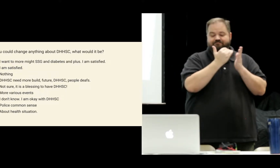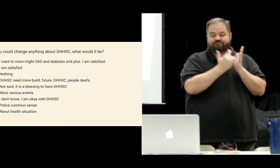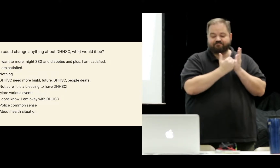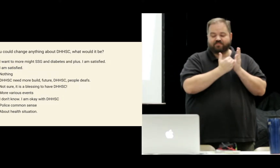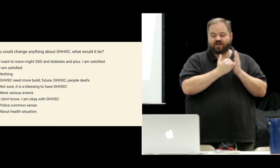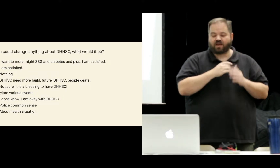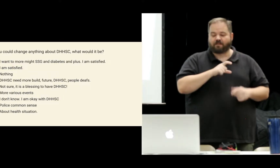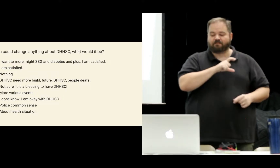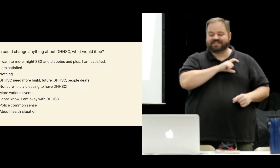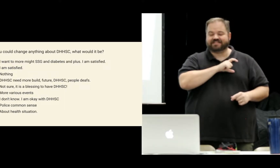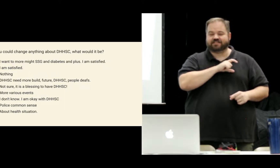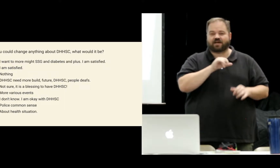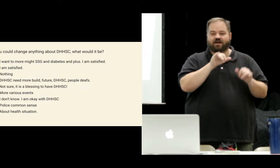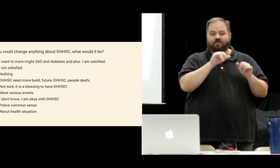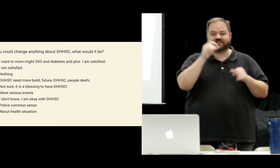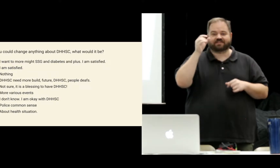okay with the agency as it is.